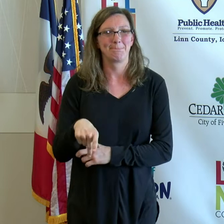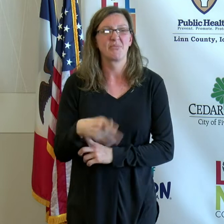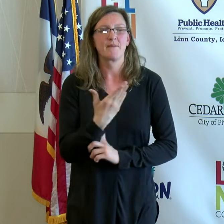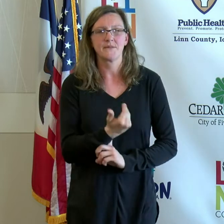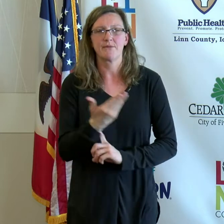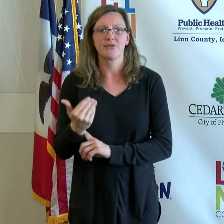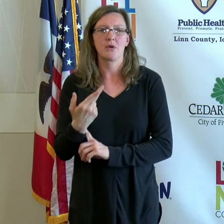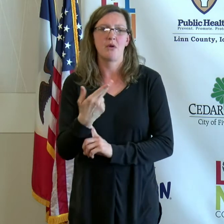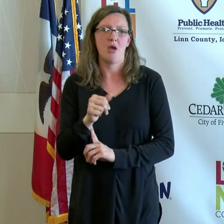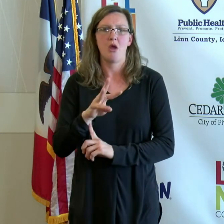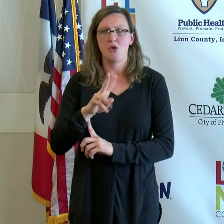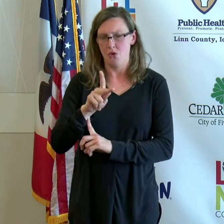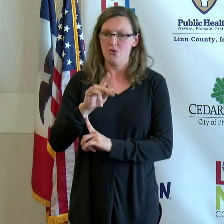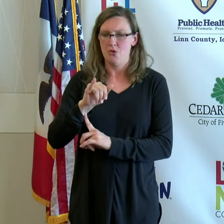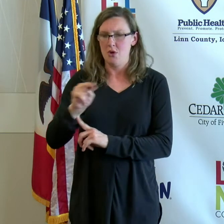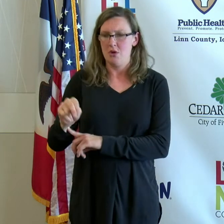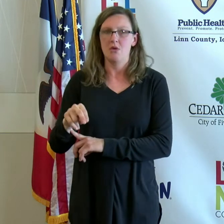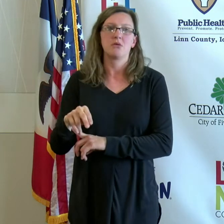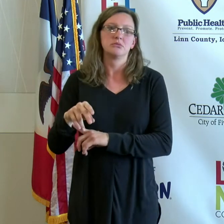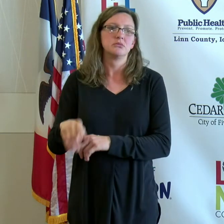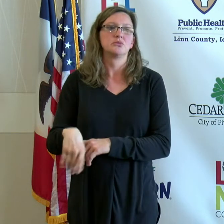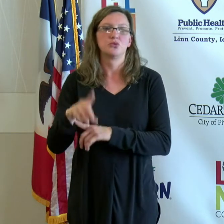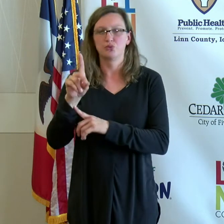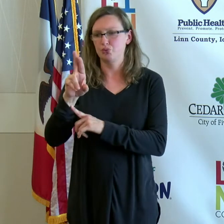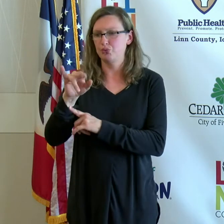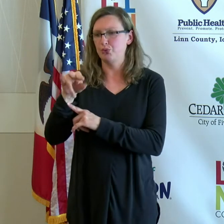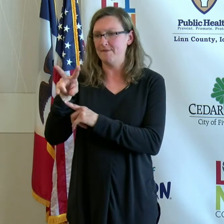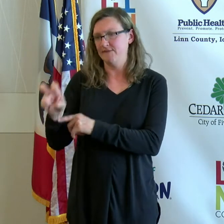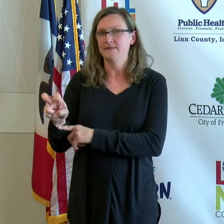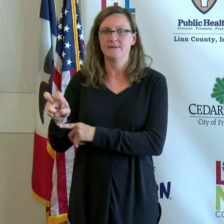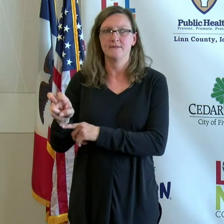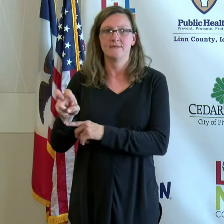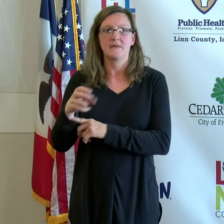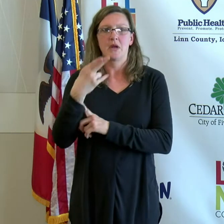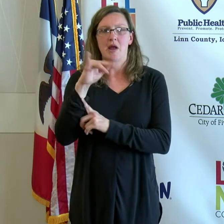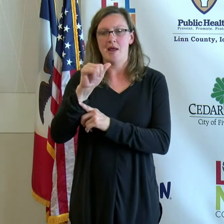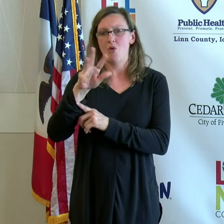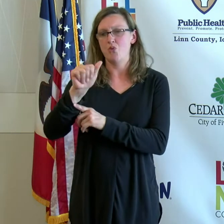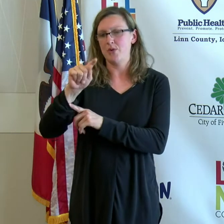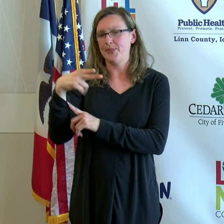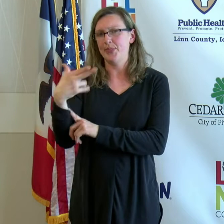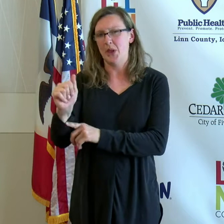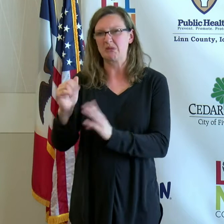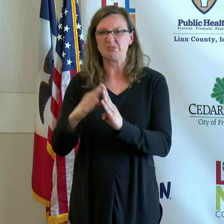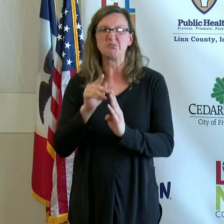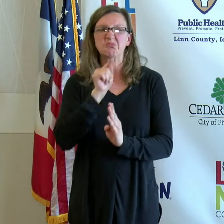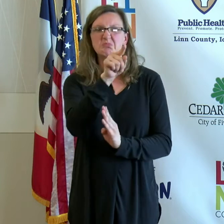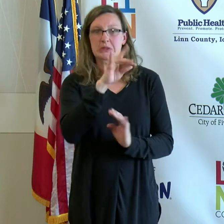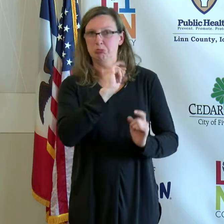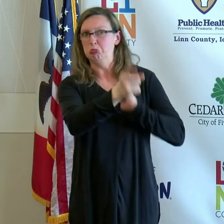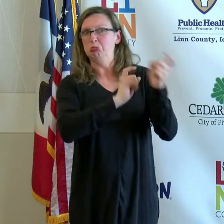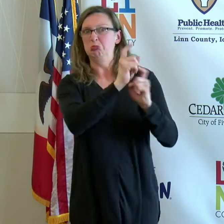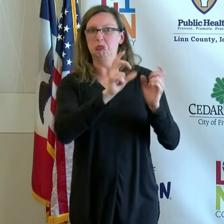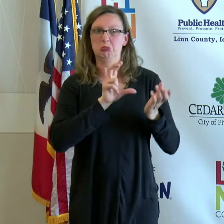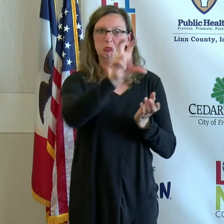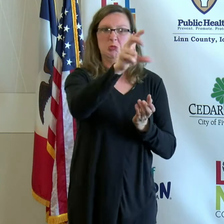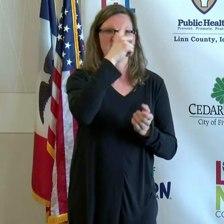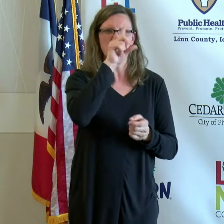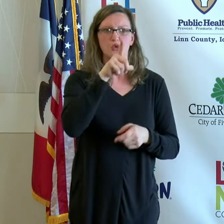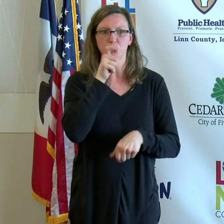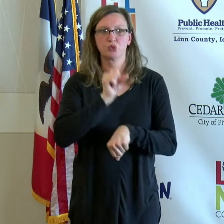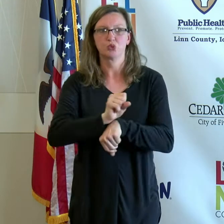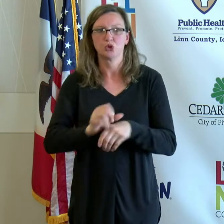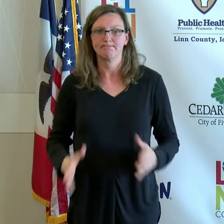Hawkeye Drive in Hiawatha, between the hours of 8:30 a.m. and 4:30 p.m., Monday through